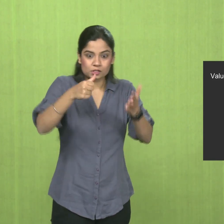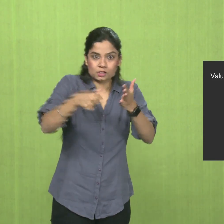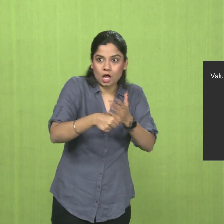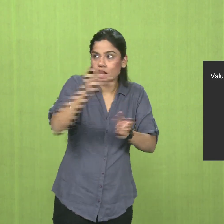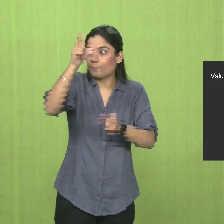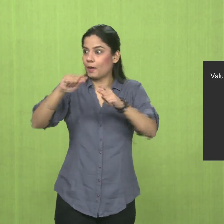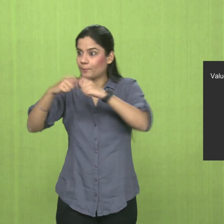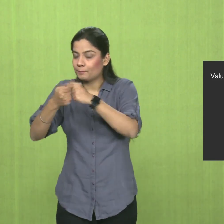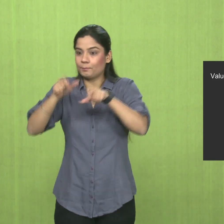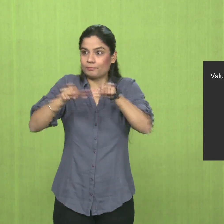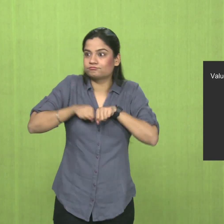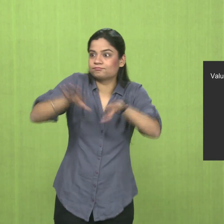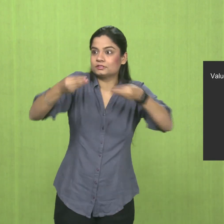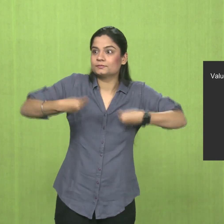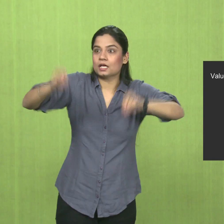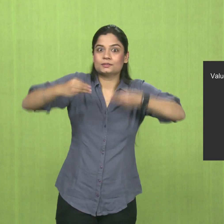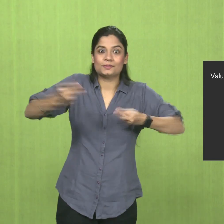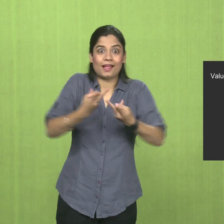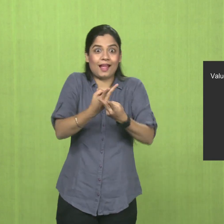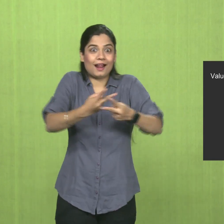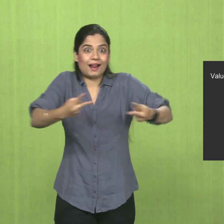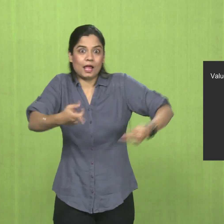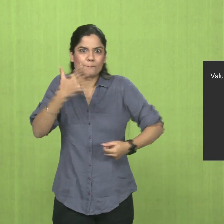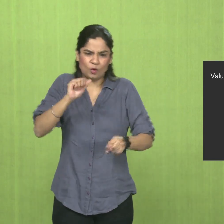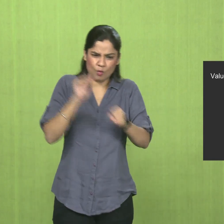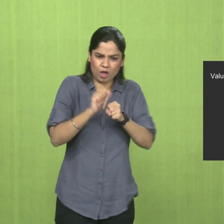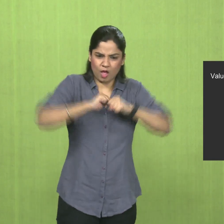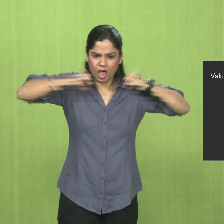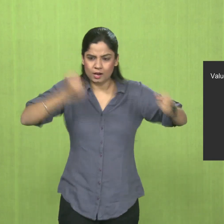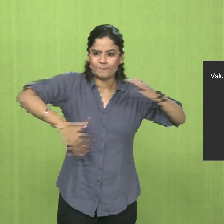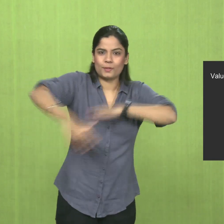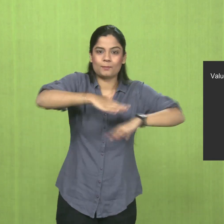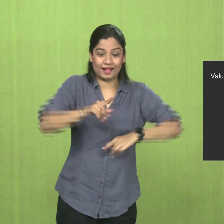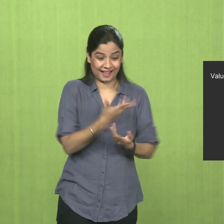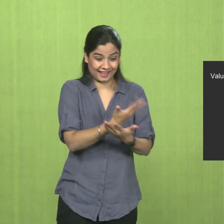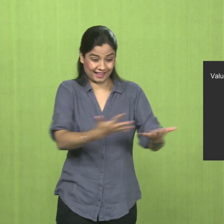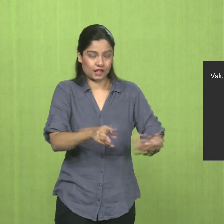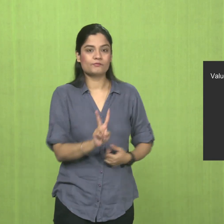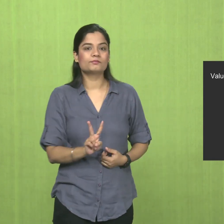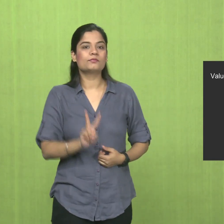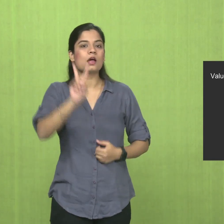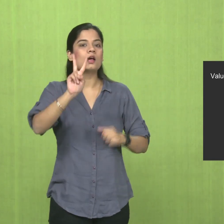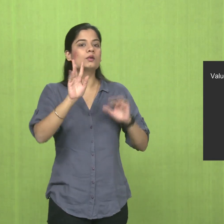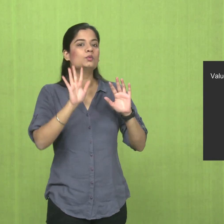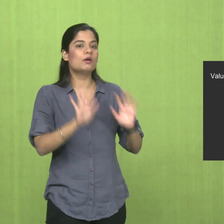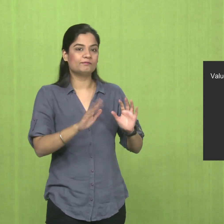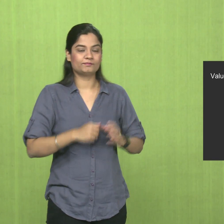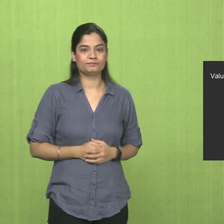Respecting the work, respecting the team, different things that need to be done. Valuing the